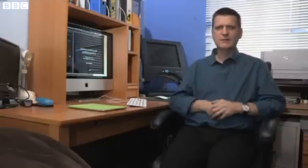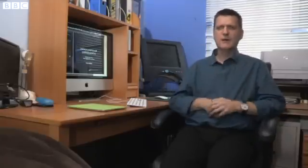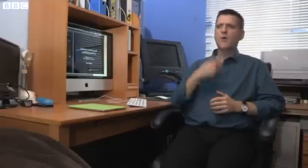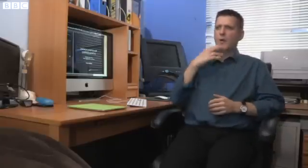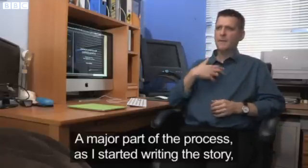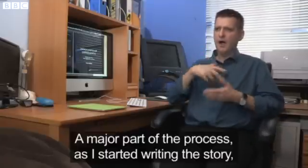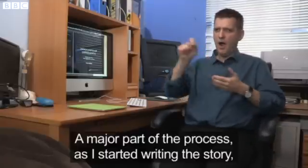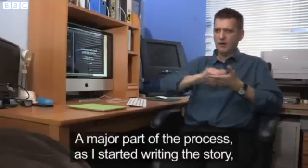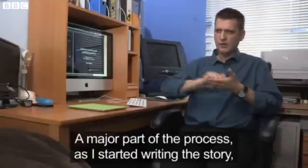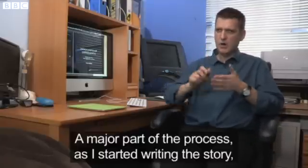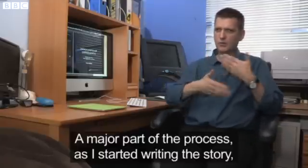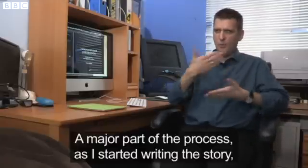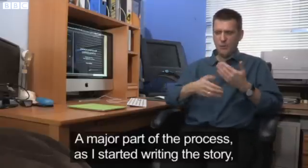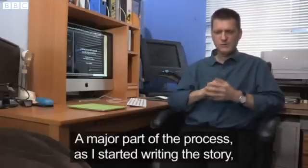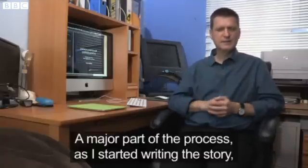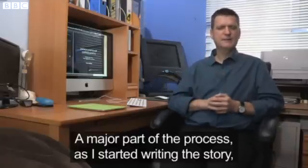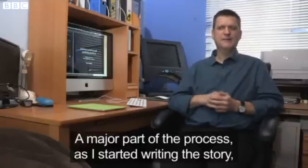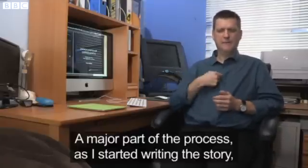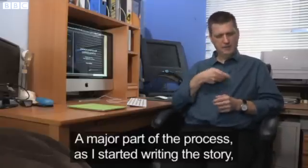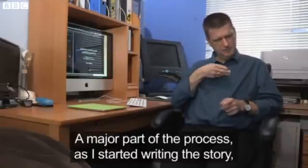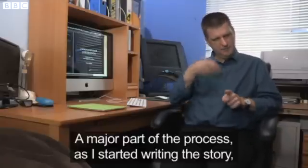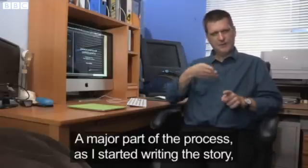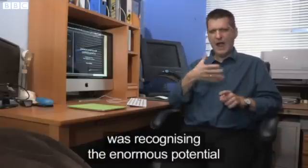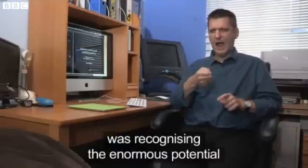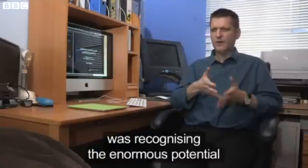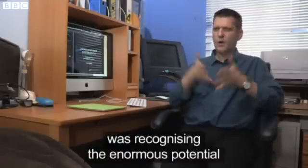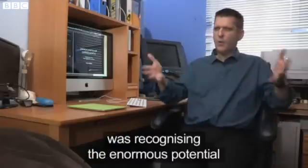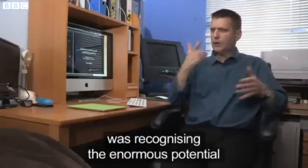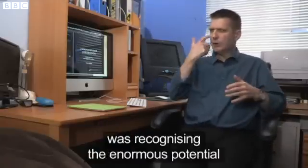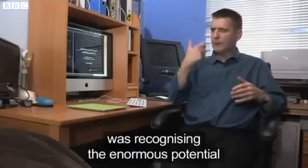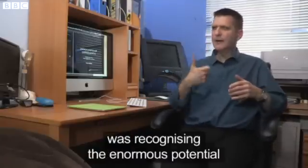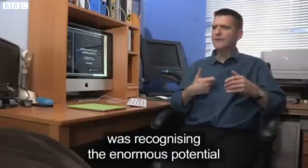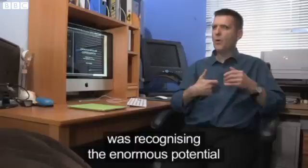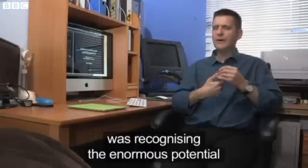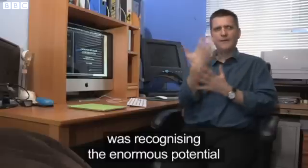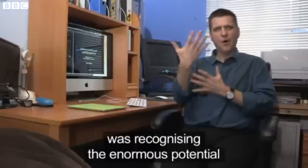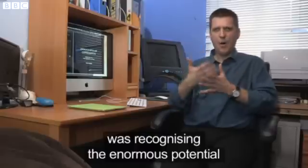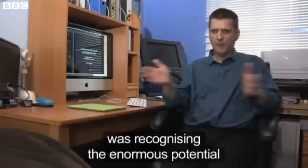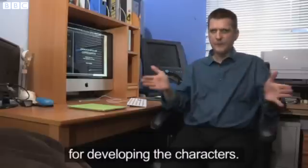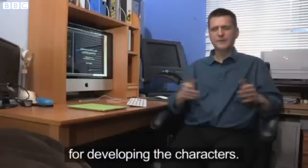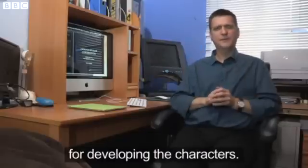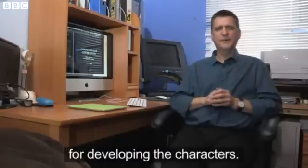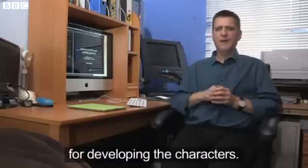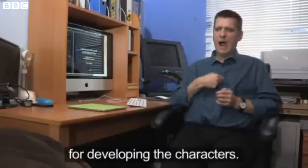A major part of the process as I started writing the story was recognising the enormous potential for developing the characters.